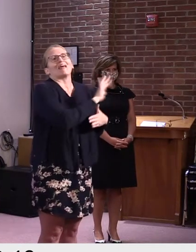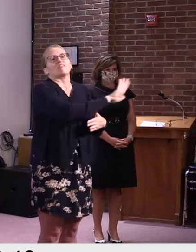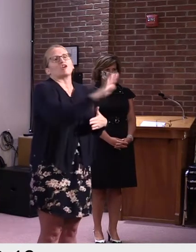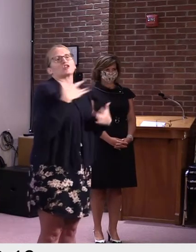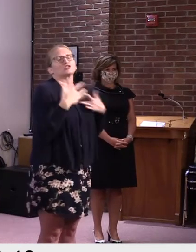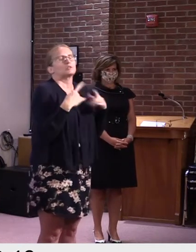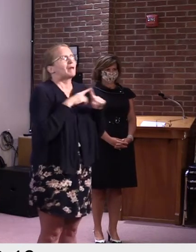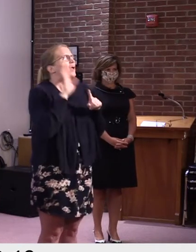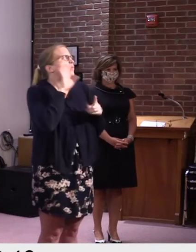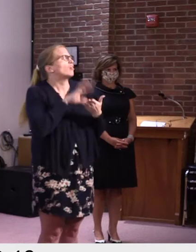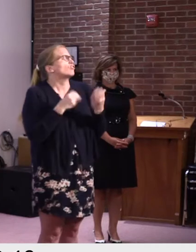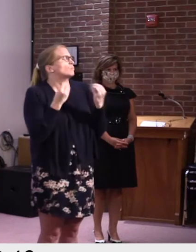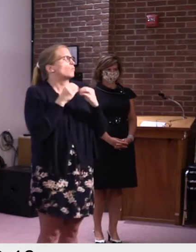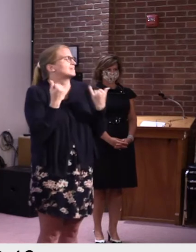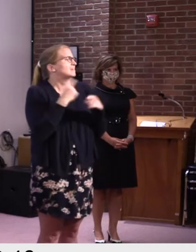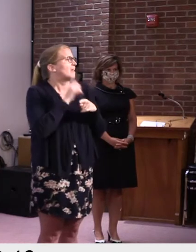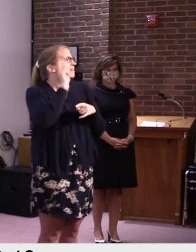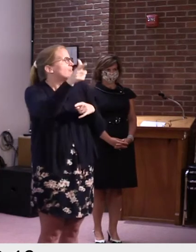later on today.